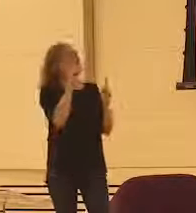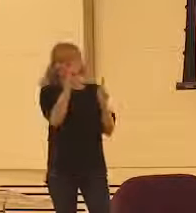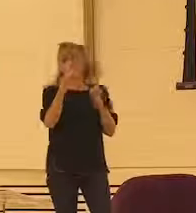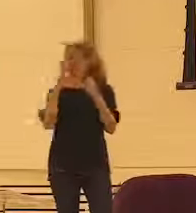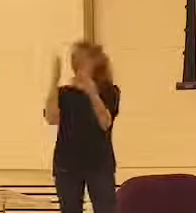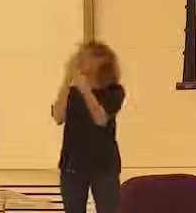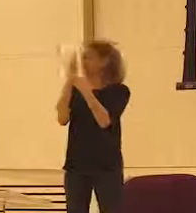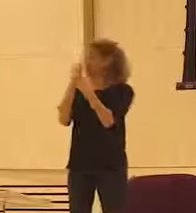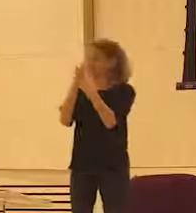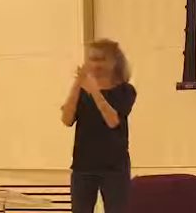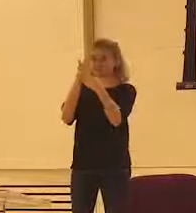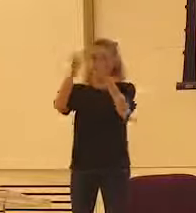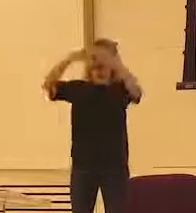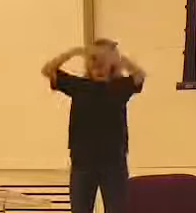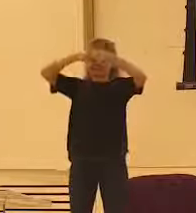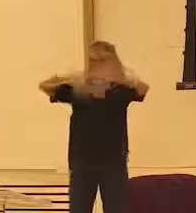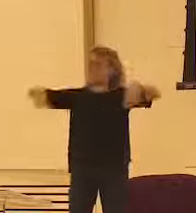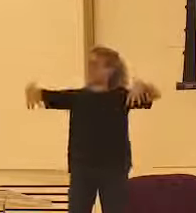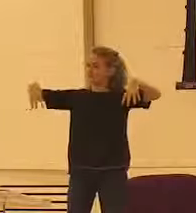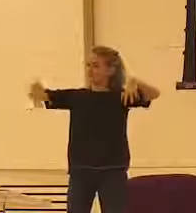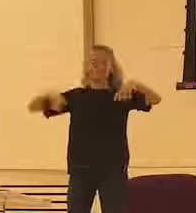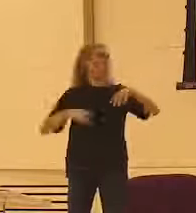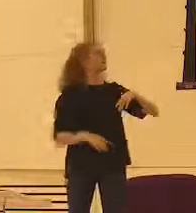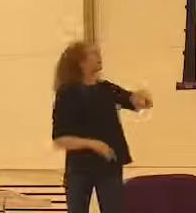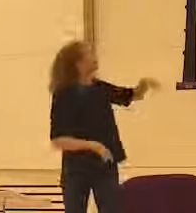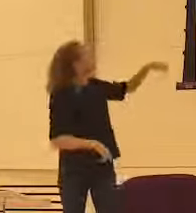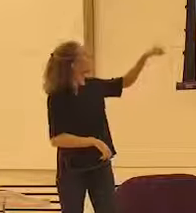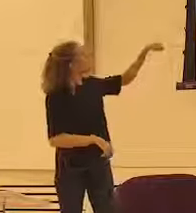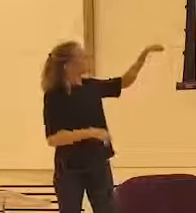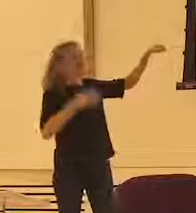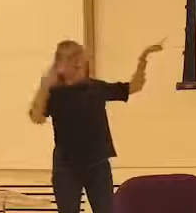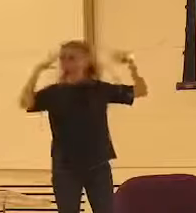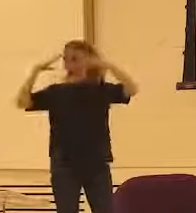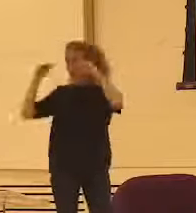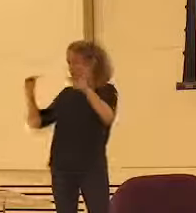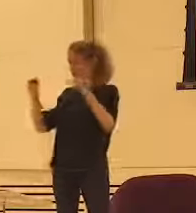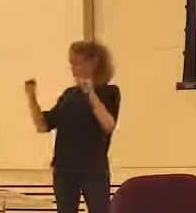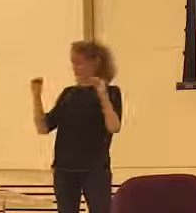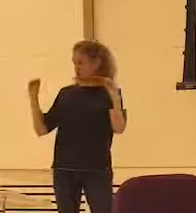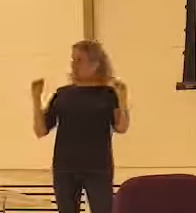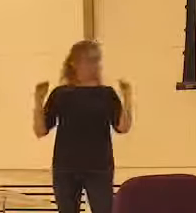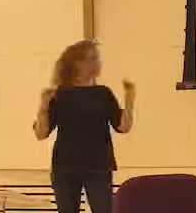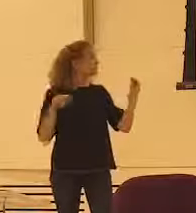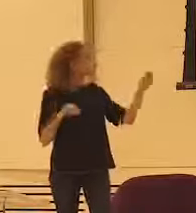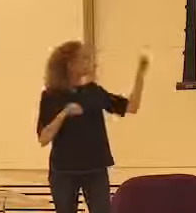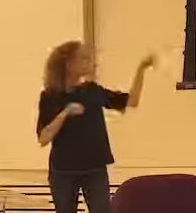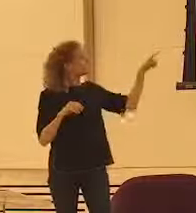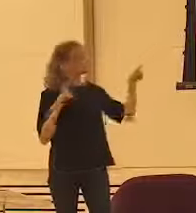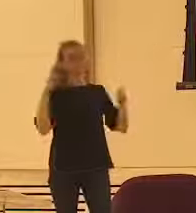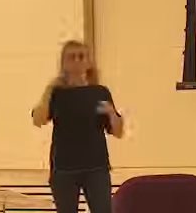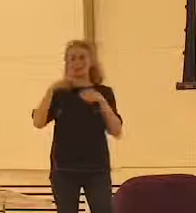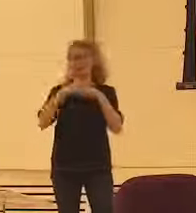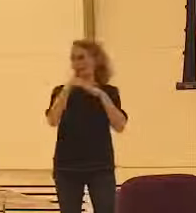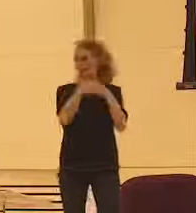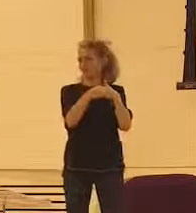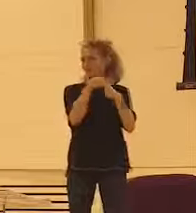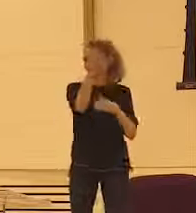accessibility comes out at number 1. But accessibility has all these other little subshoots coming off. So education,